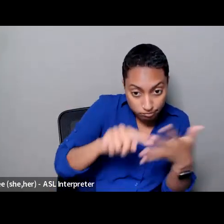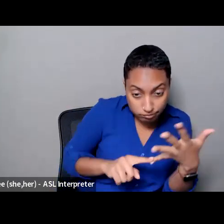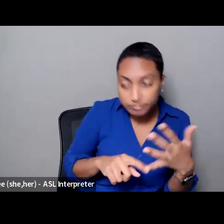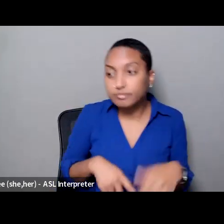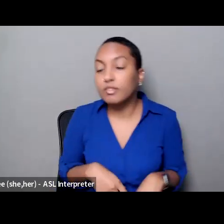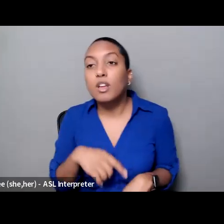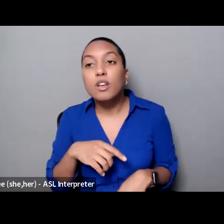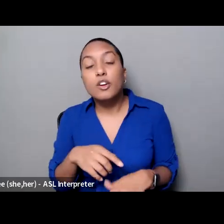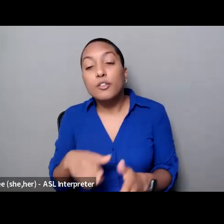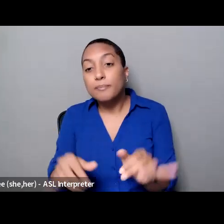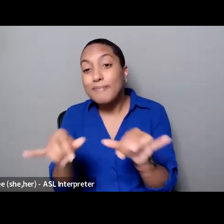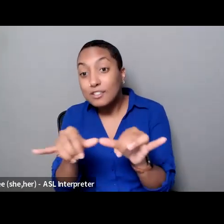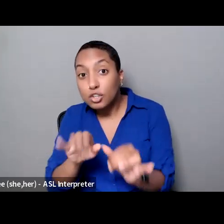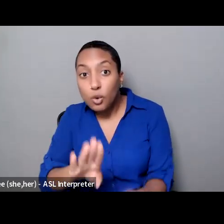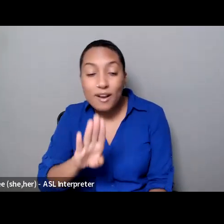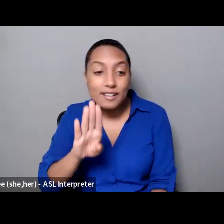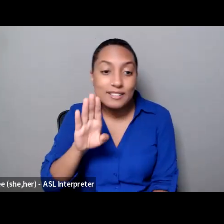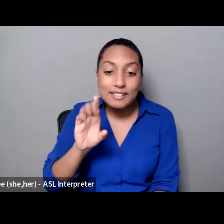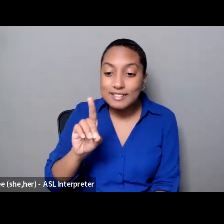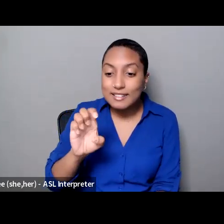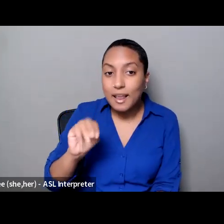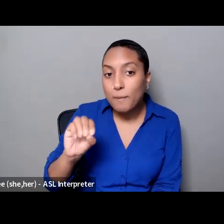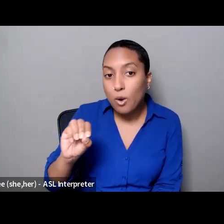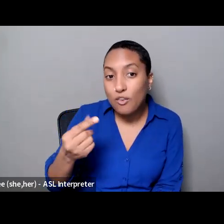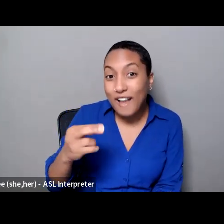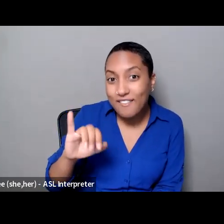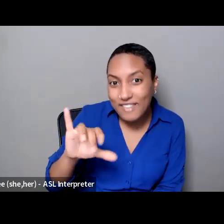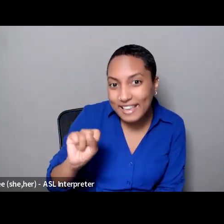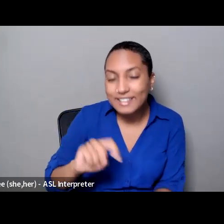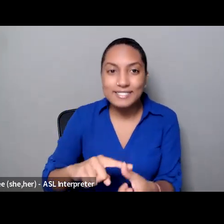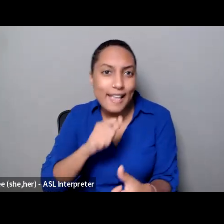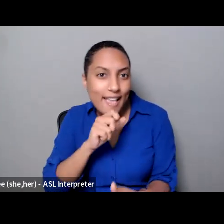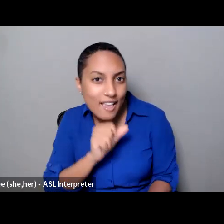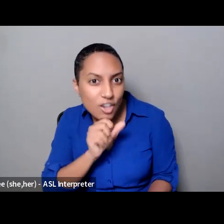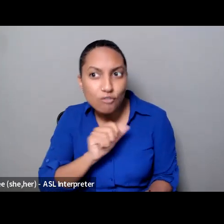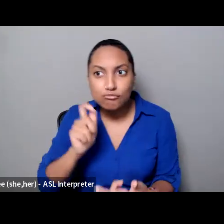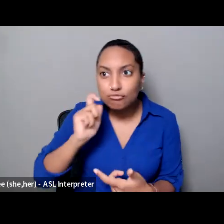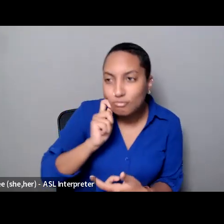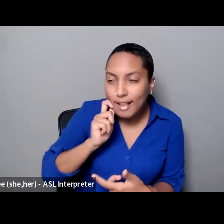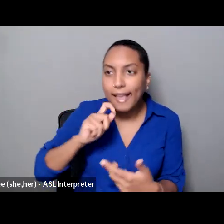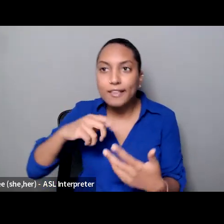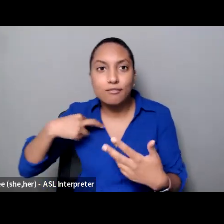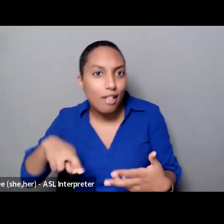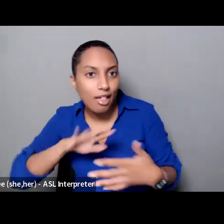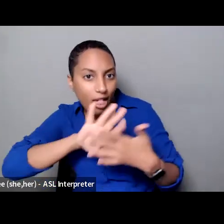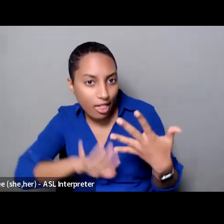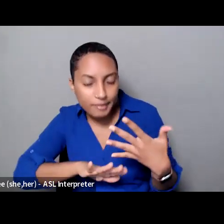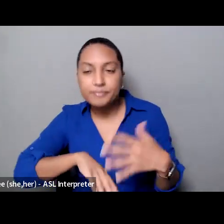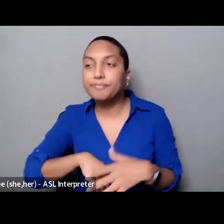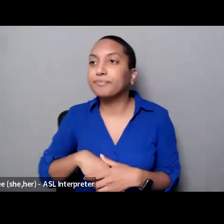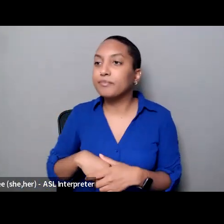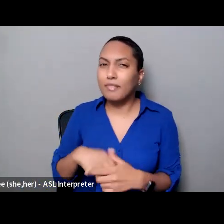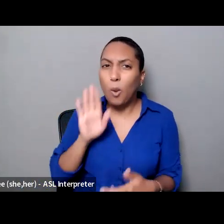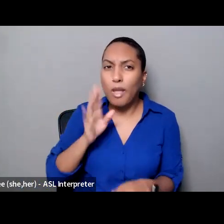around some of your financial investments, and I'll talk about that a little later, but you'll be looking at